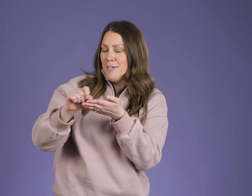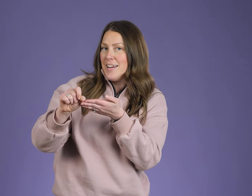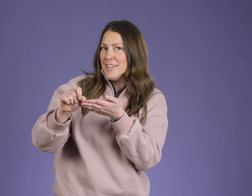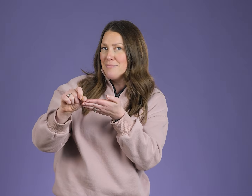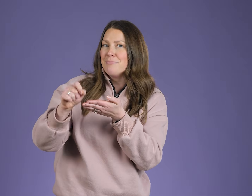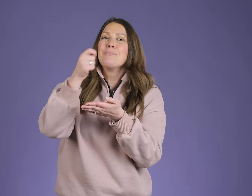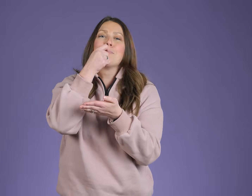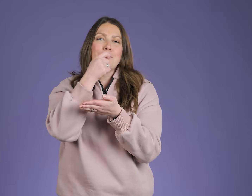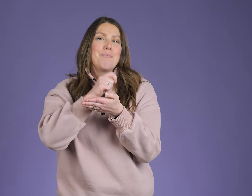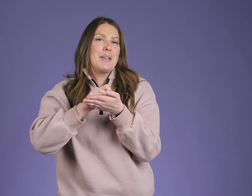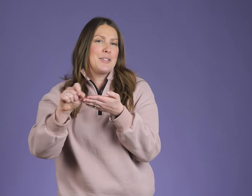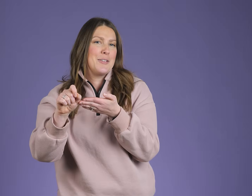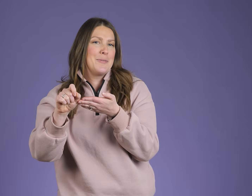writing. Pencil.